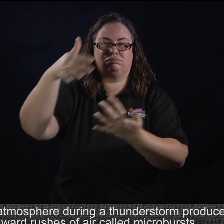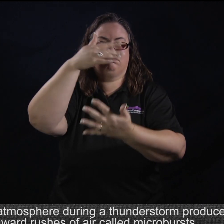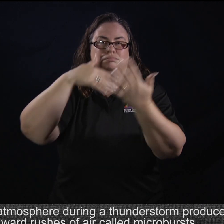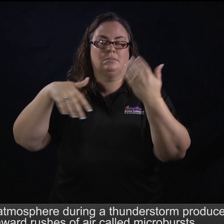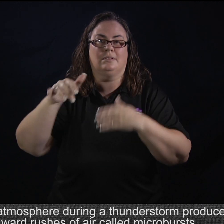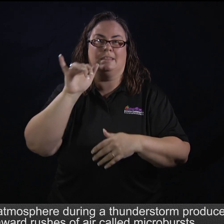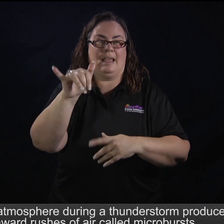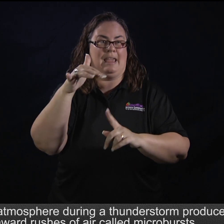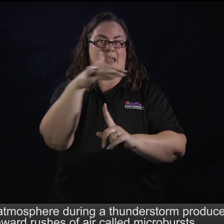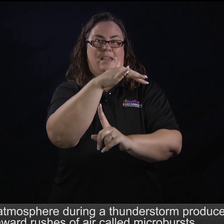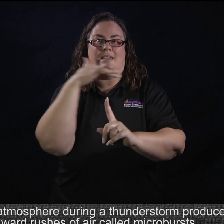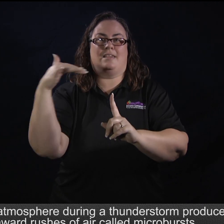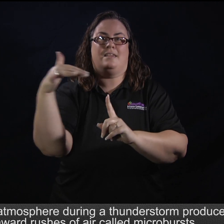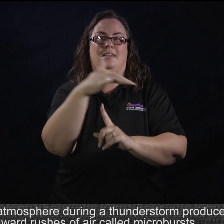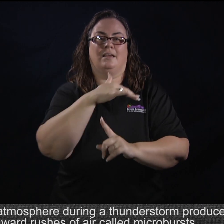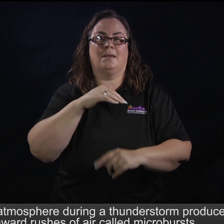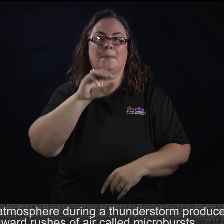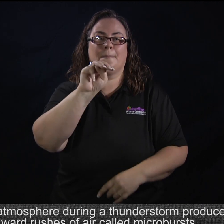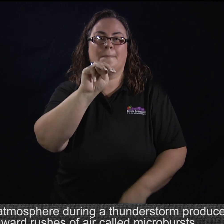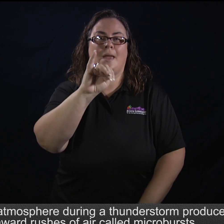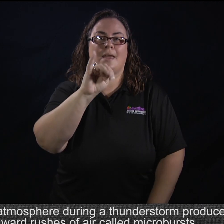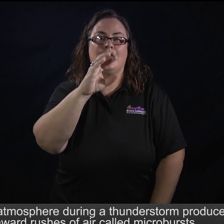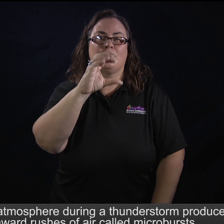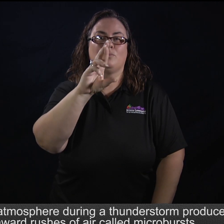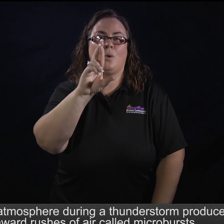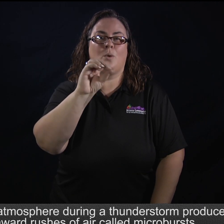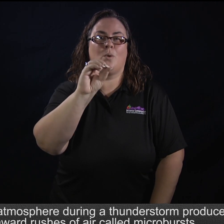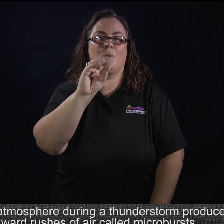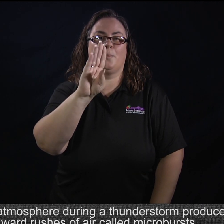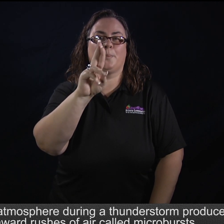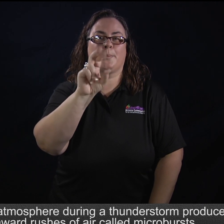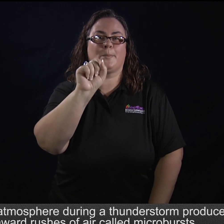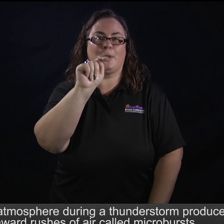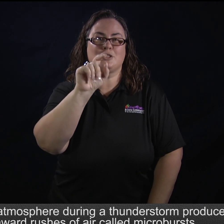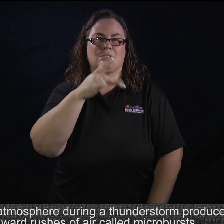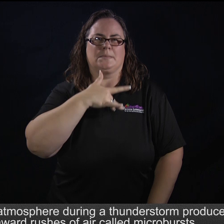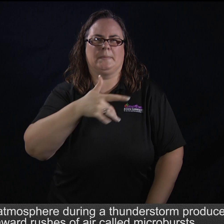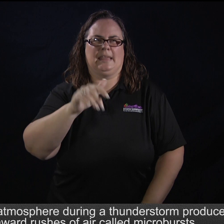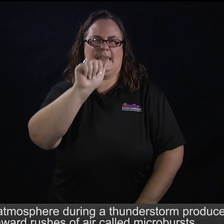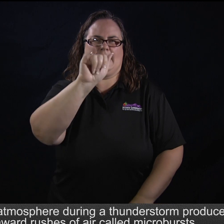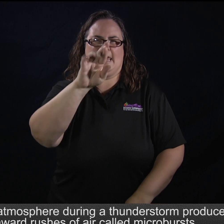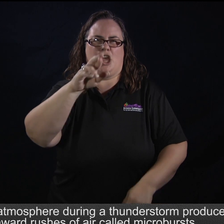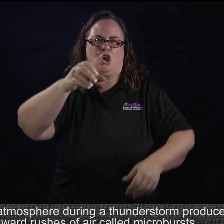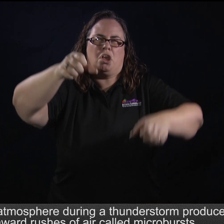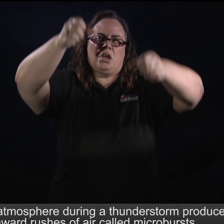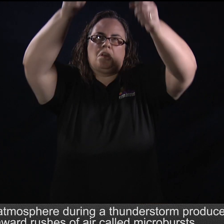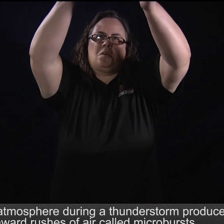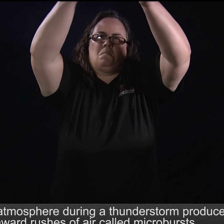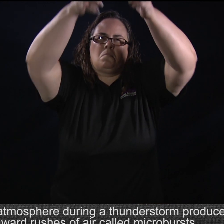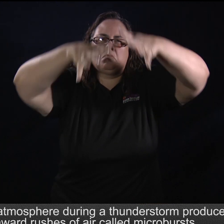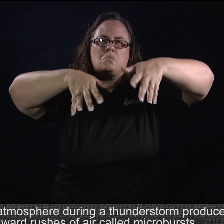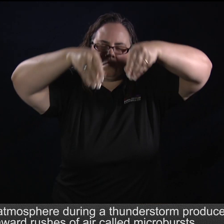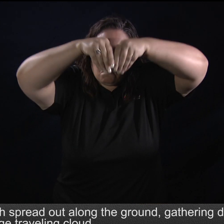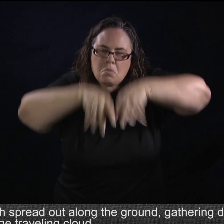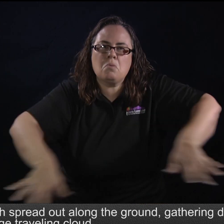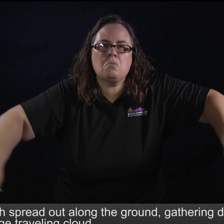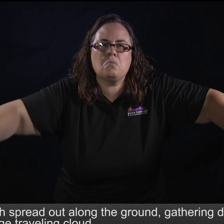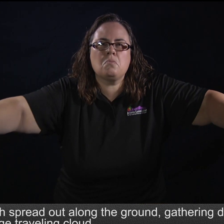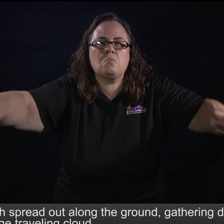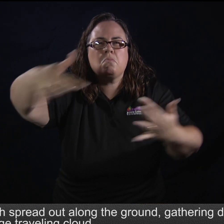The atmosphere during a thunderstorm produces strong downward rushes of air, called microbursts, which spread out along